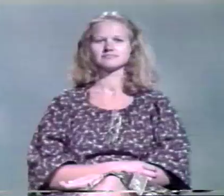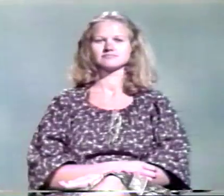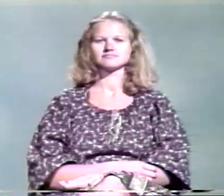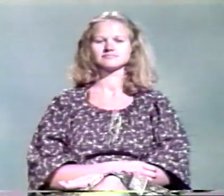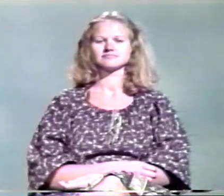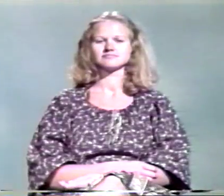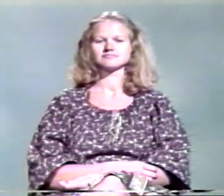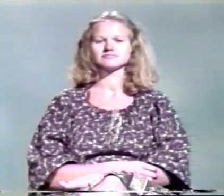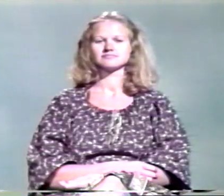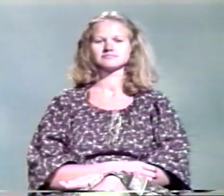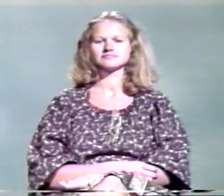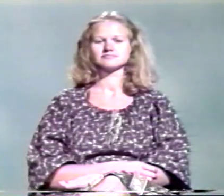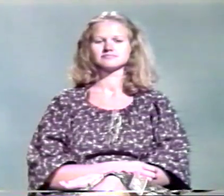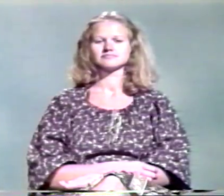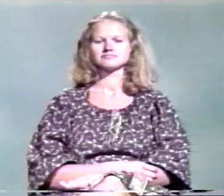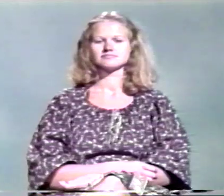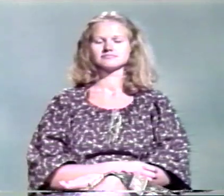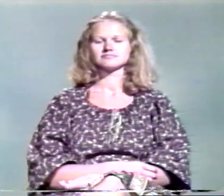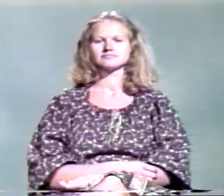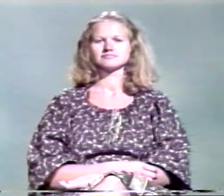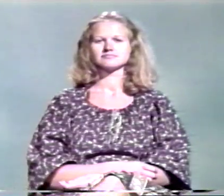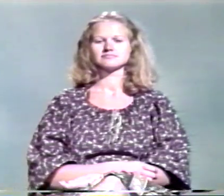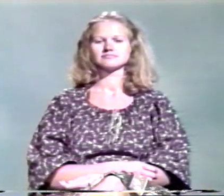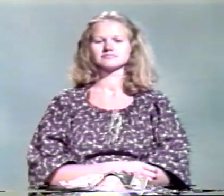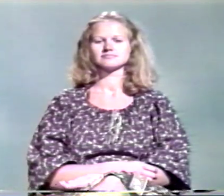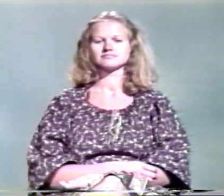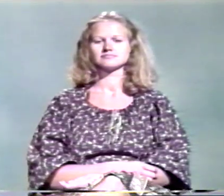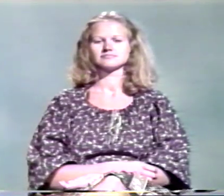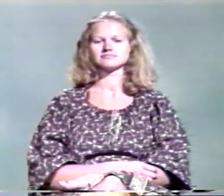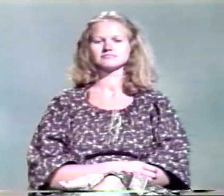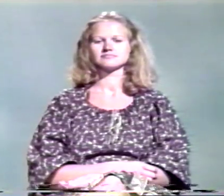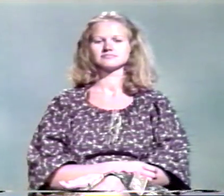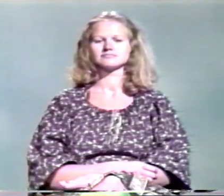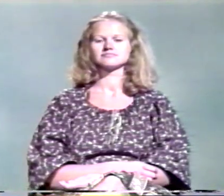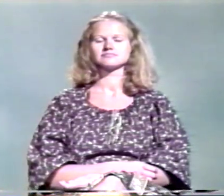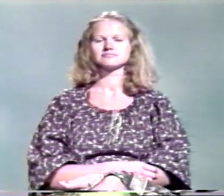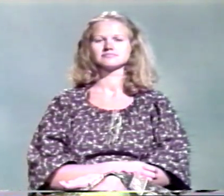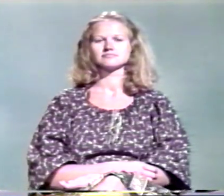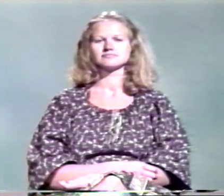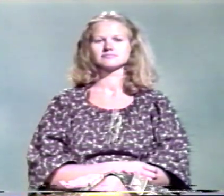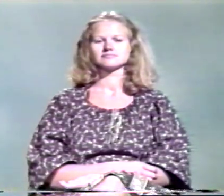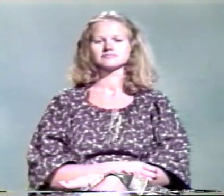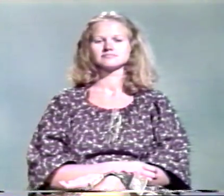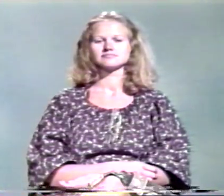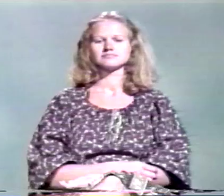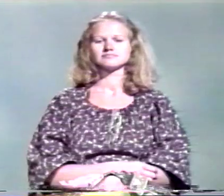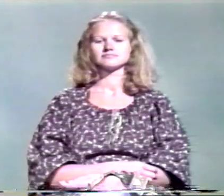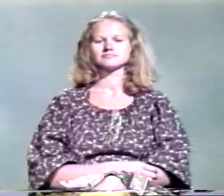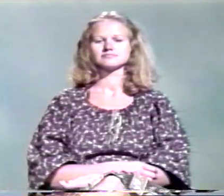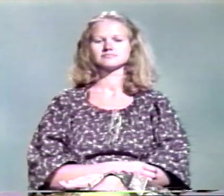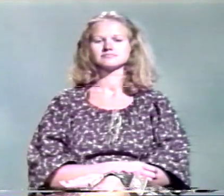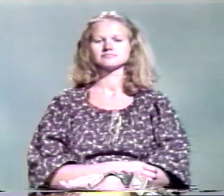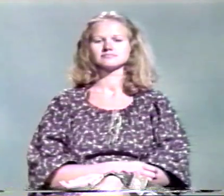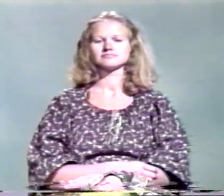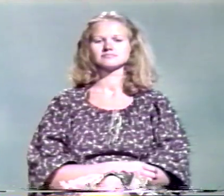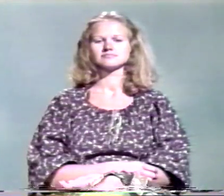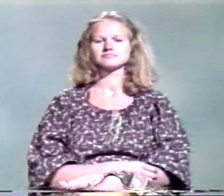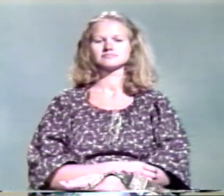A phrase which is borrowed from English is can tell, as in you can tell something was going to happen. When this phrase